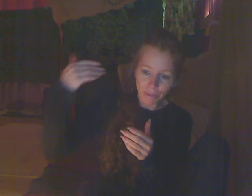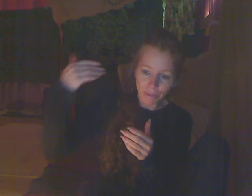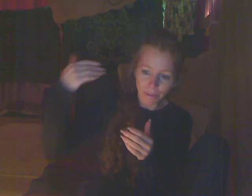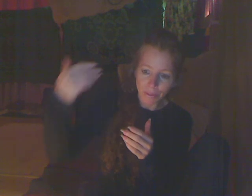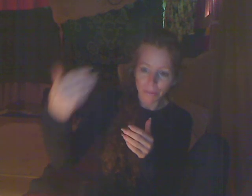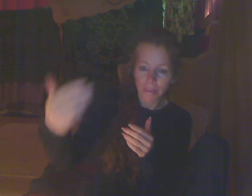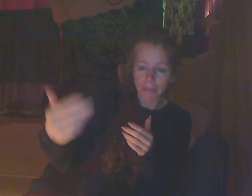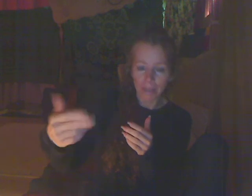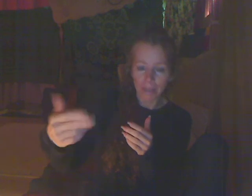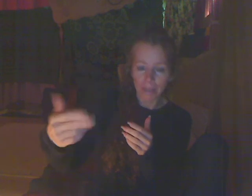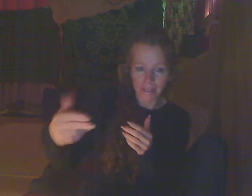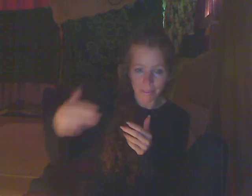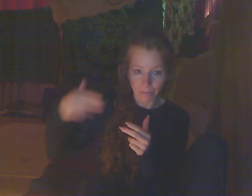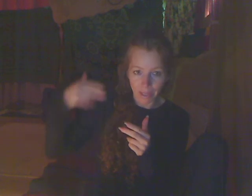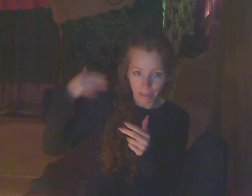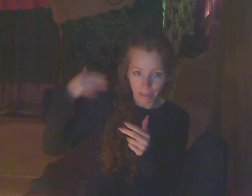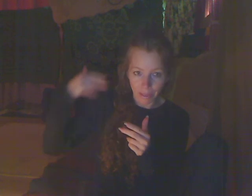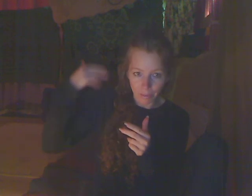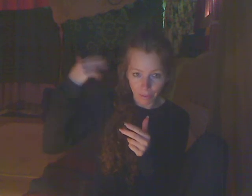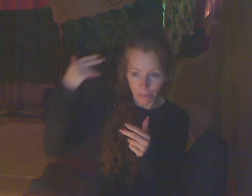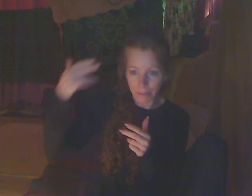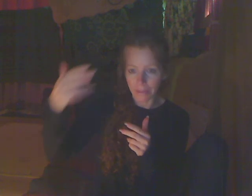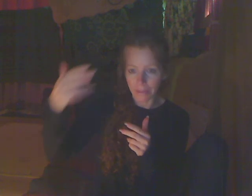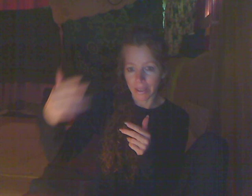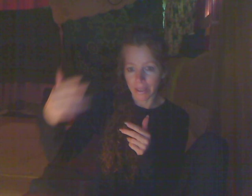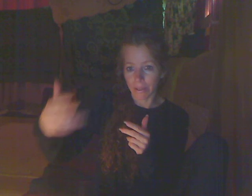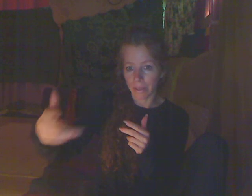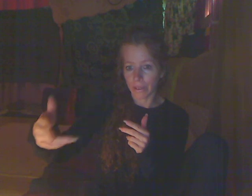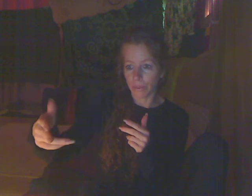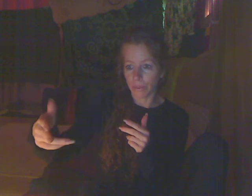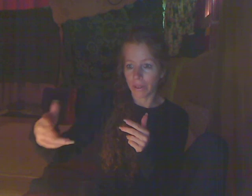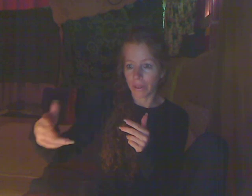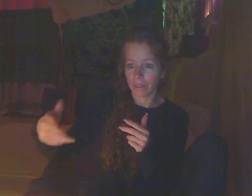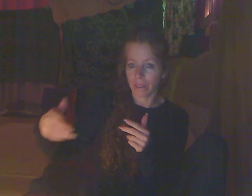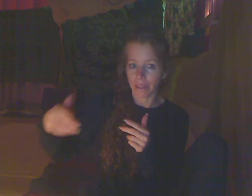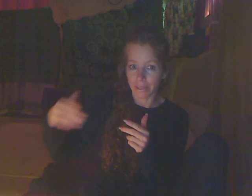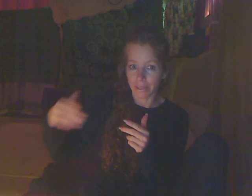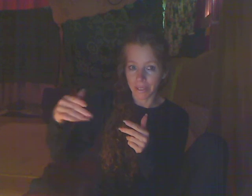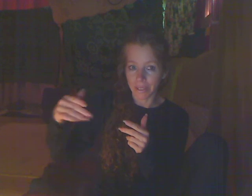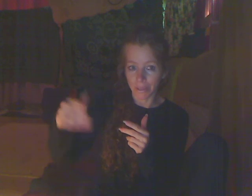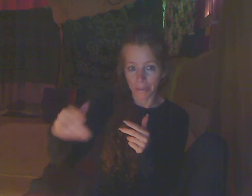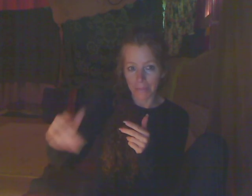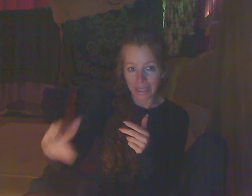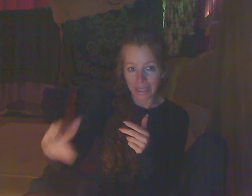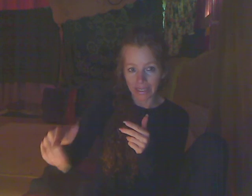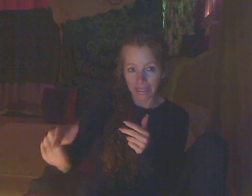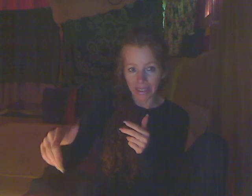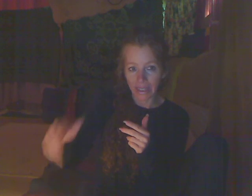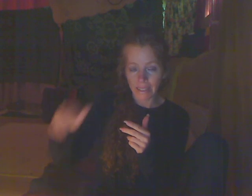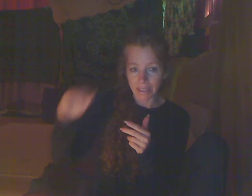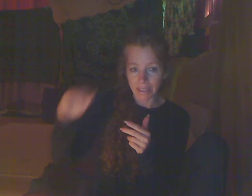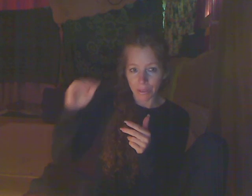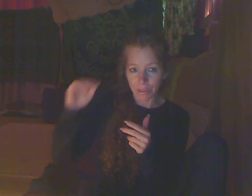through the mind frame of the humans out there with say no to meat, say no to